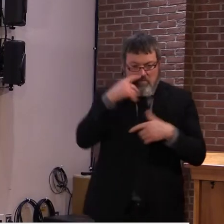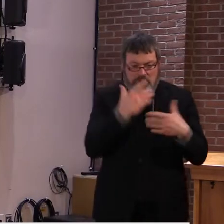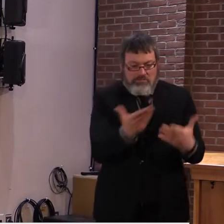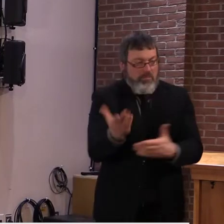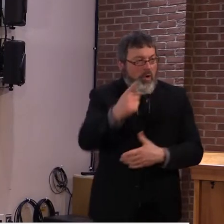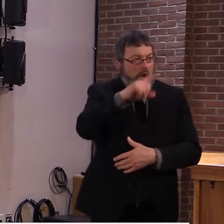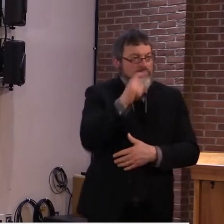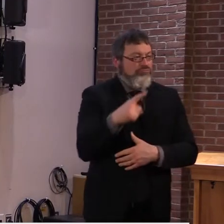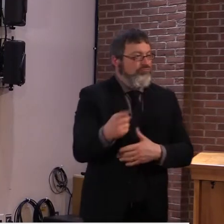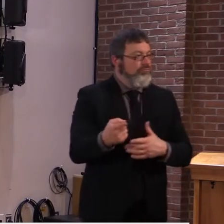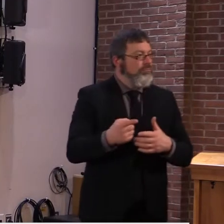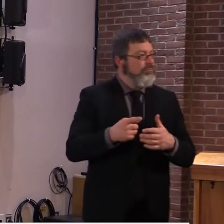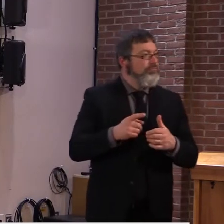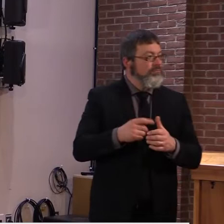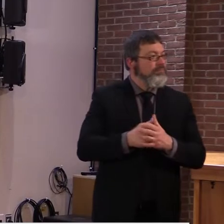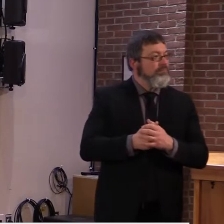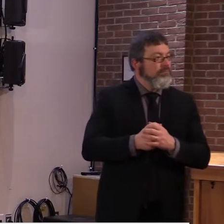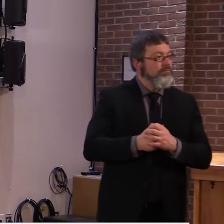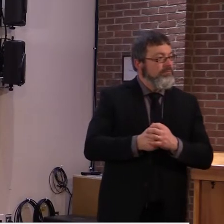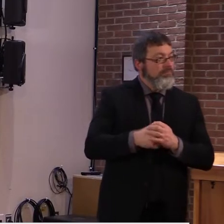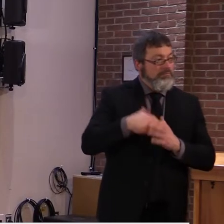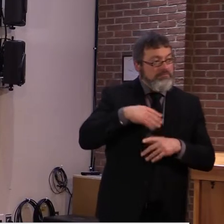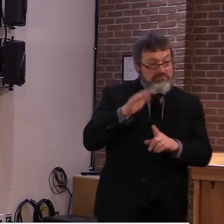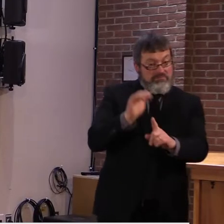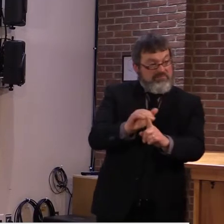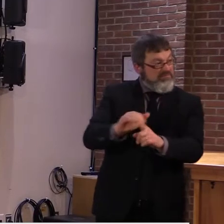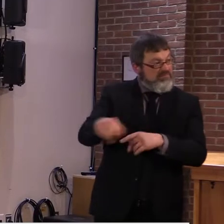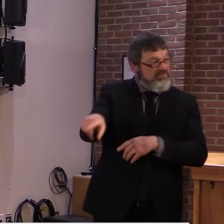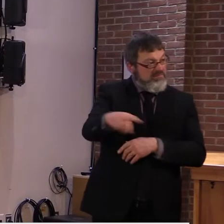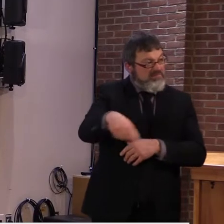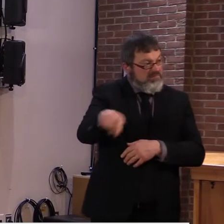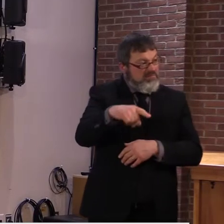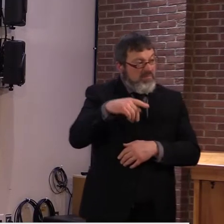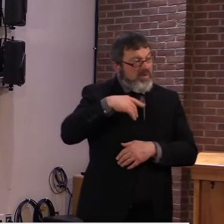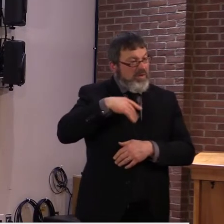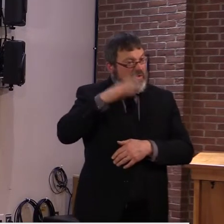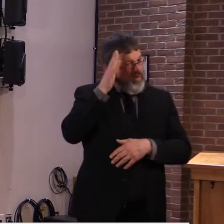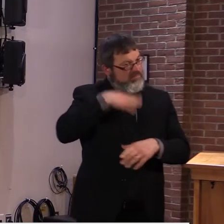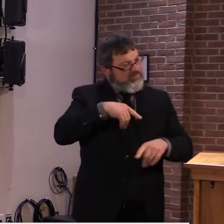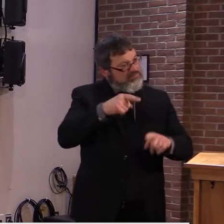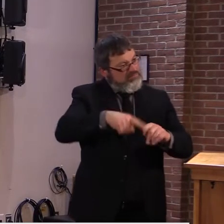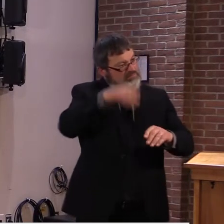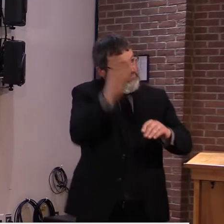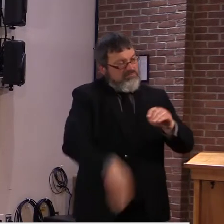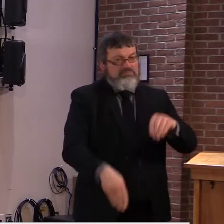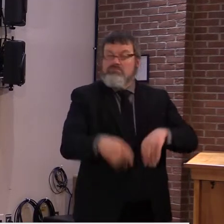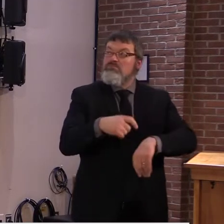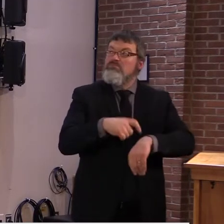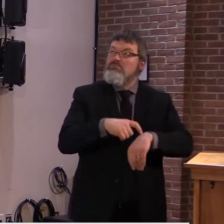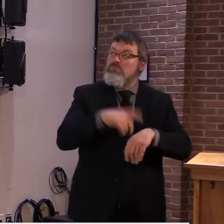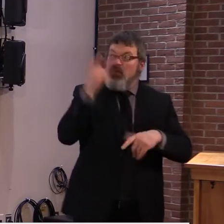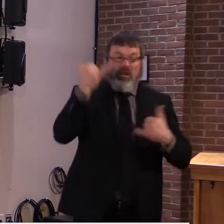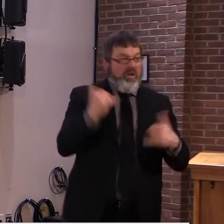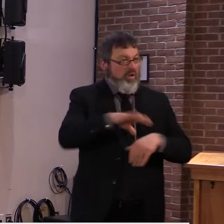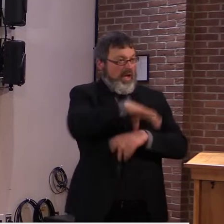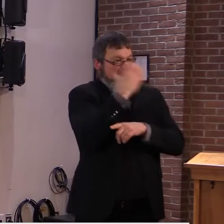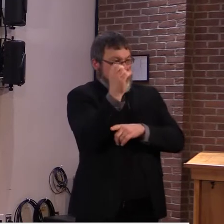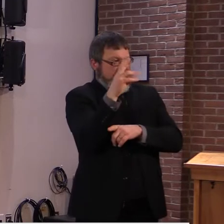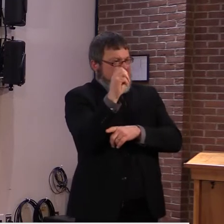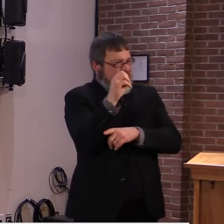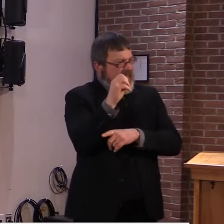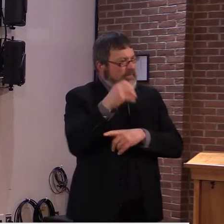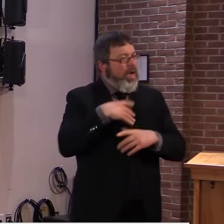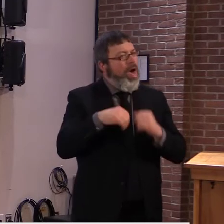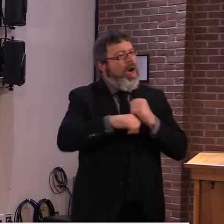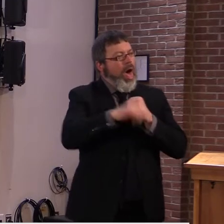of here as early as possible to start their holiday. So we're going to have everybody just take one question. If you